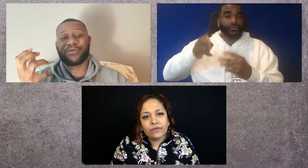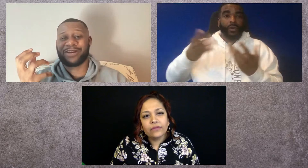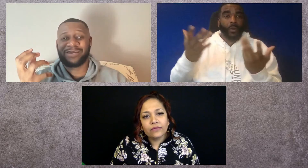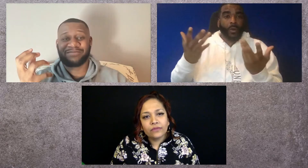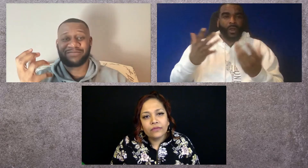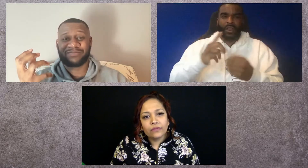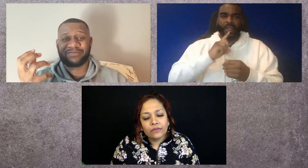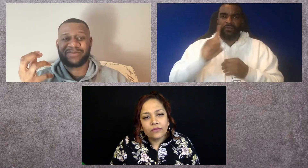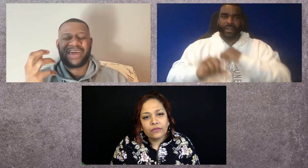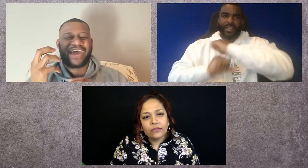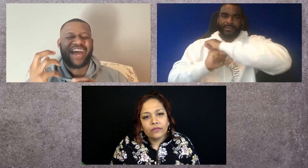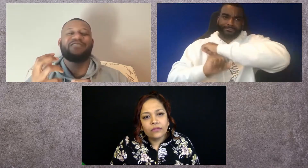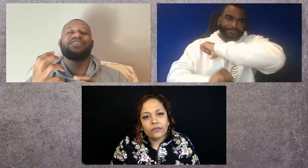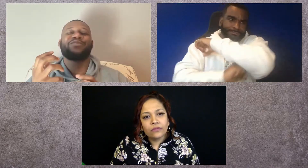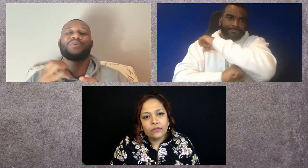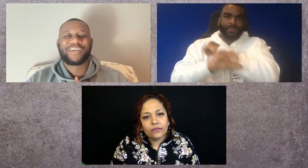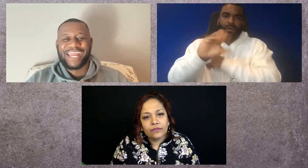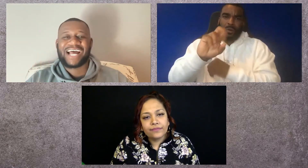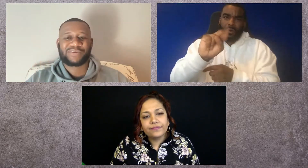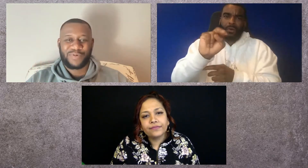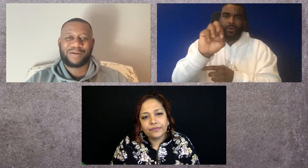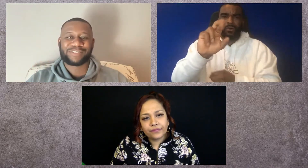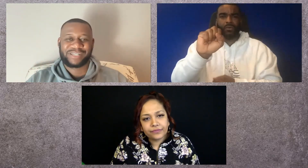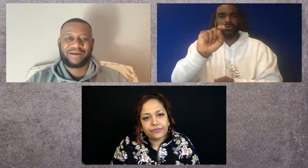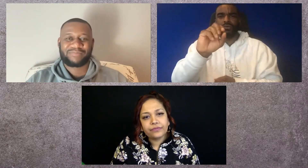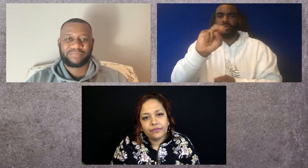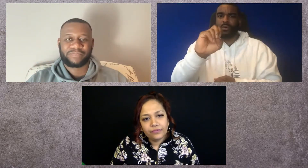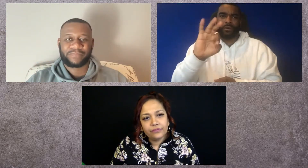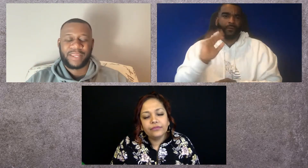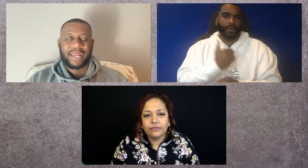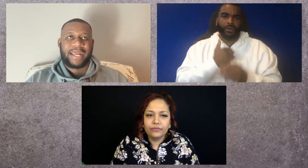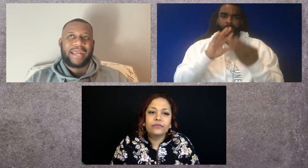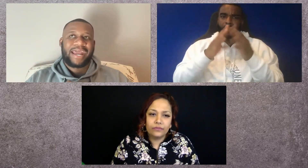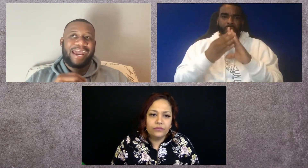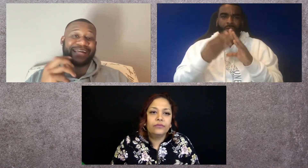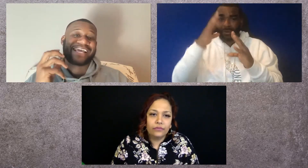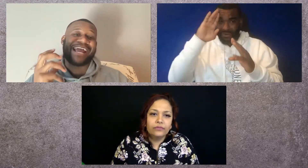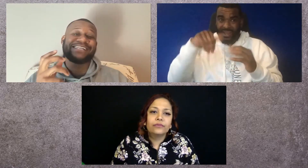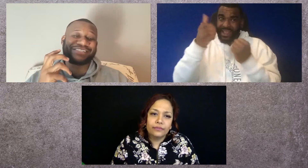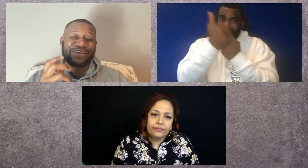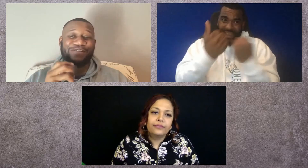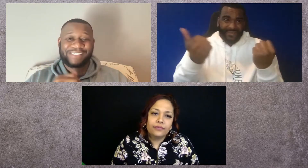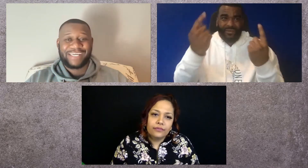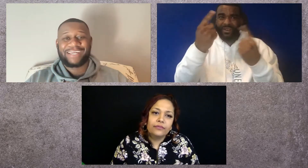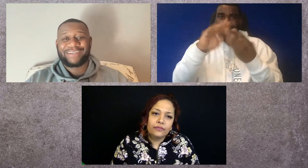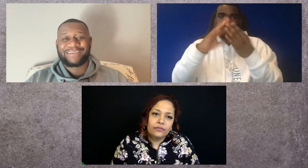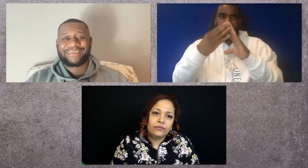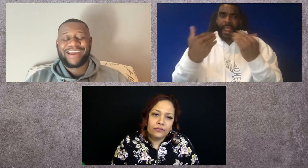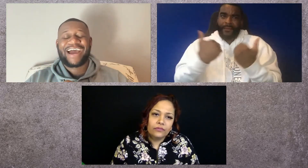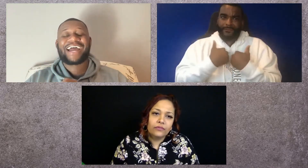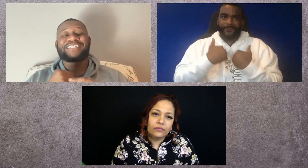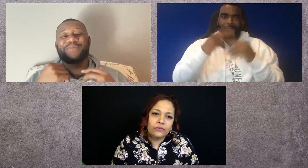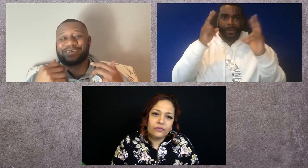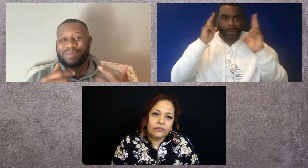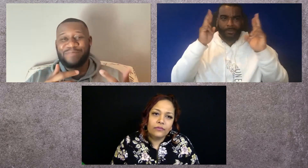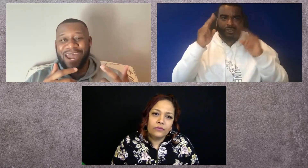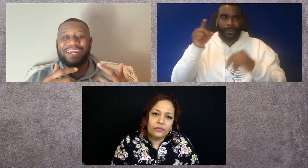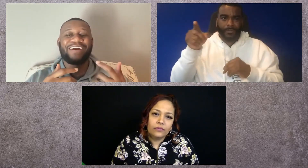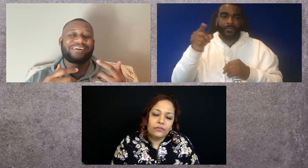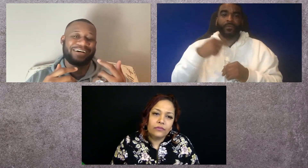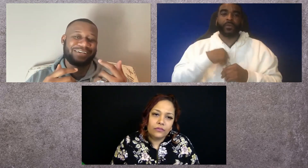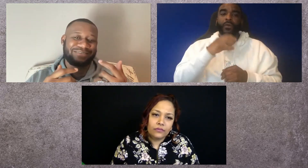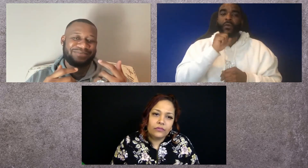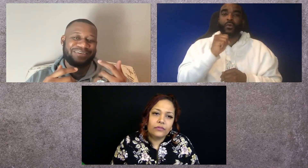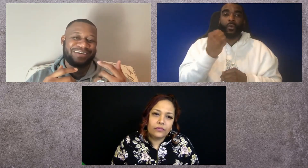of our community. Every community has a barbershop. At the age of 13, I experienced a